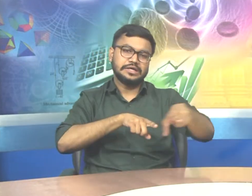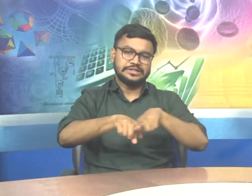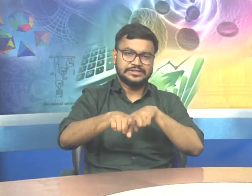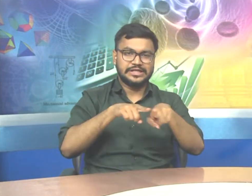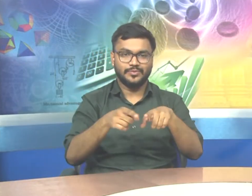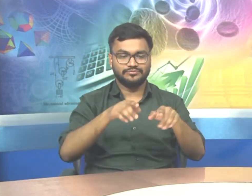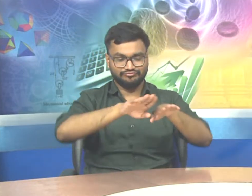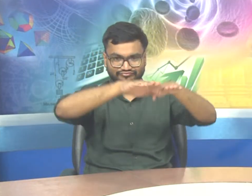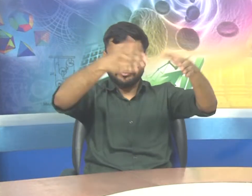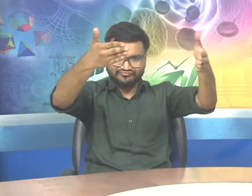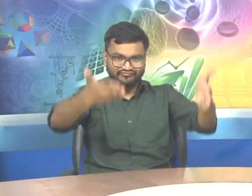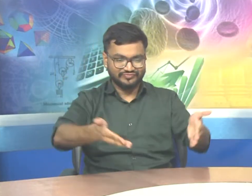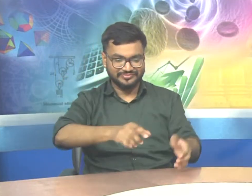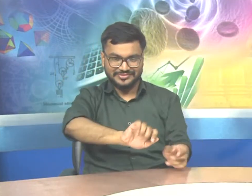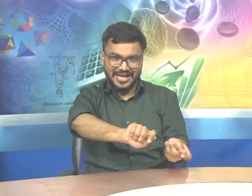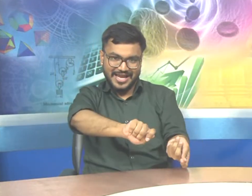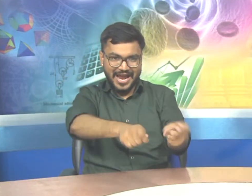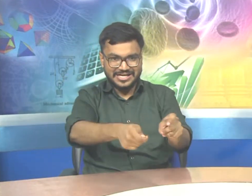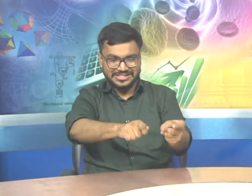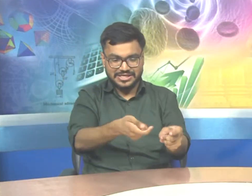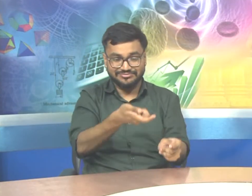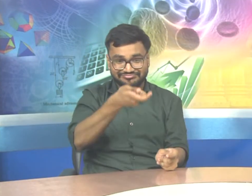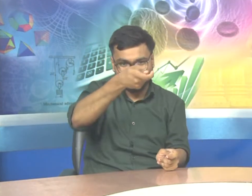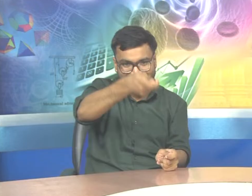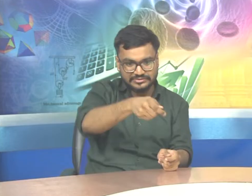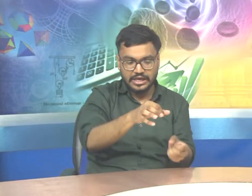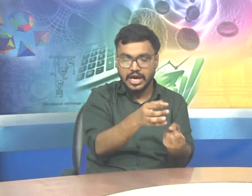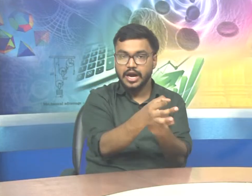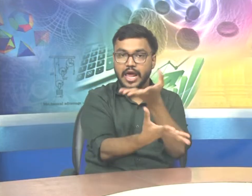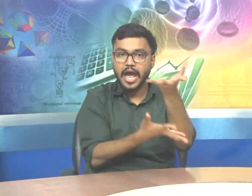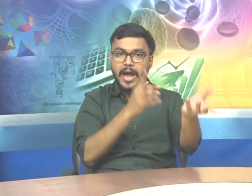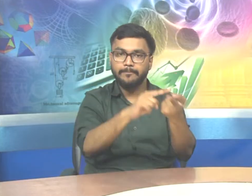that makes us feel hot and cold.